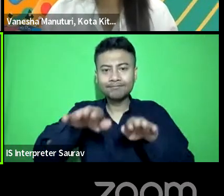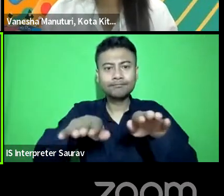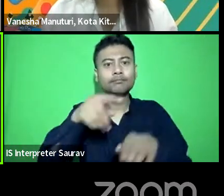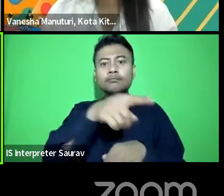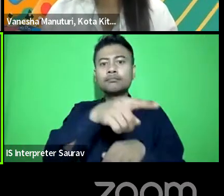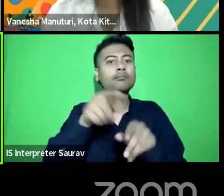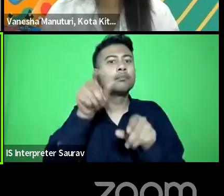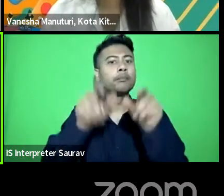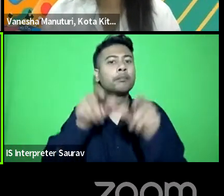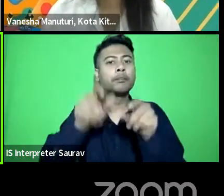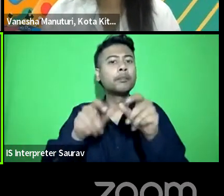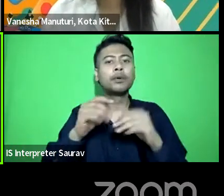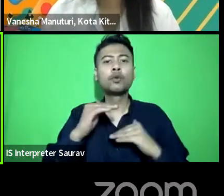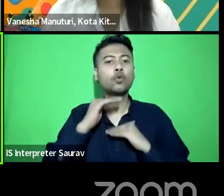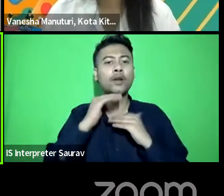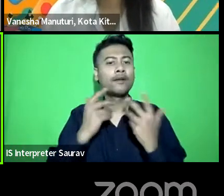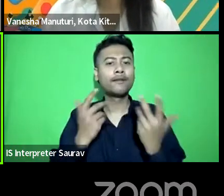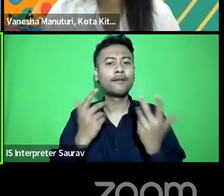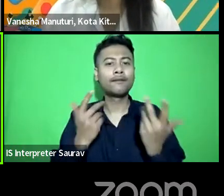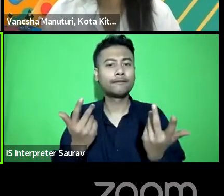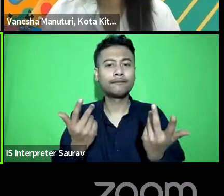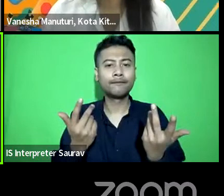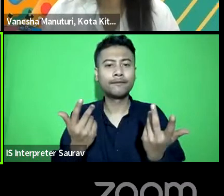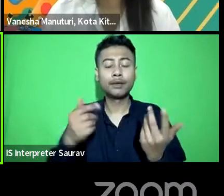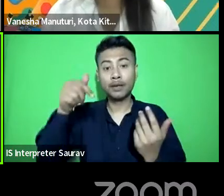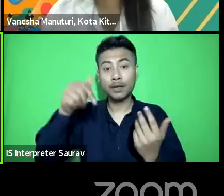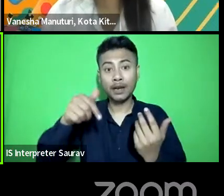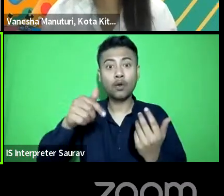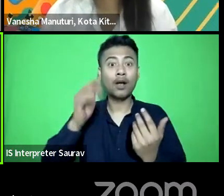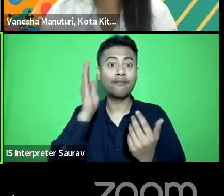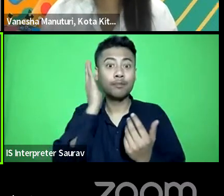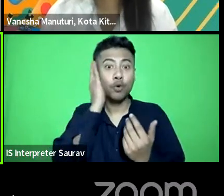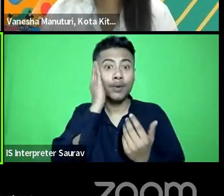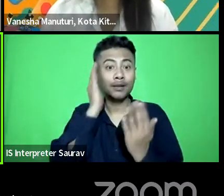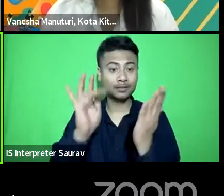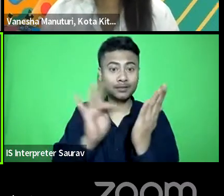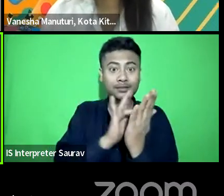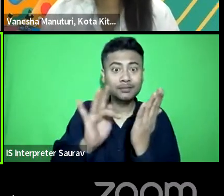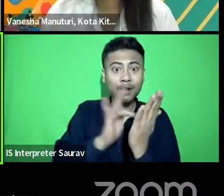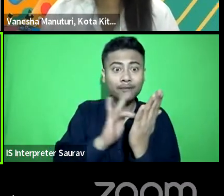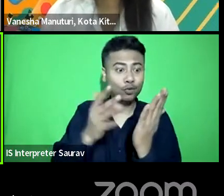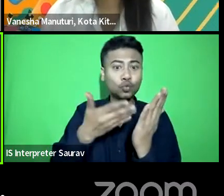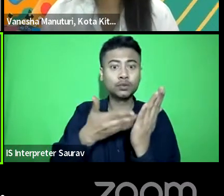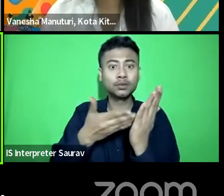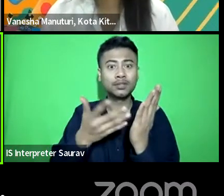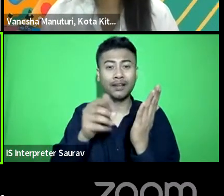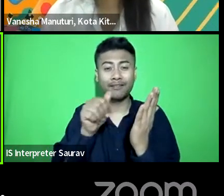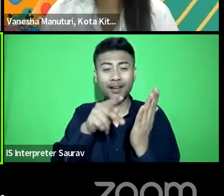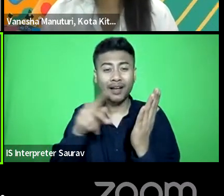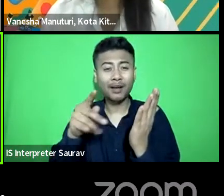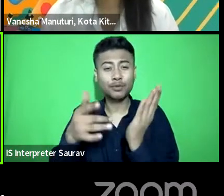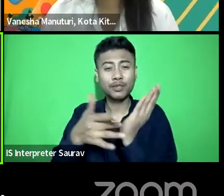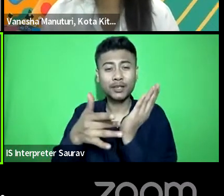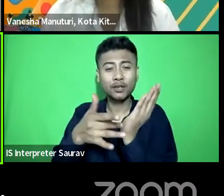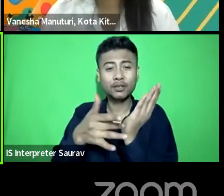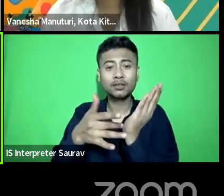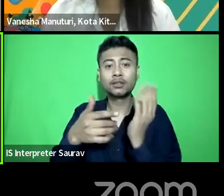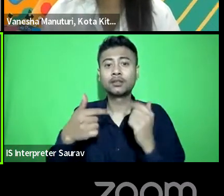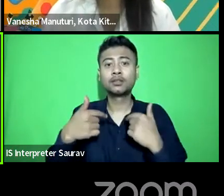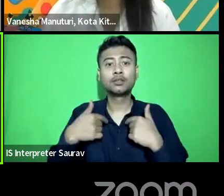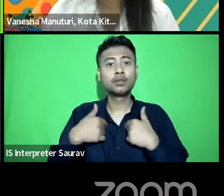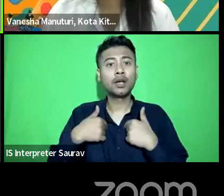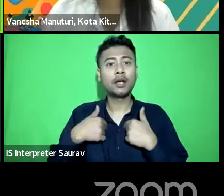and not simply rely on traditional way of doing things? So again, scalability. I'm just sorry to bore you with the word